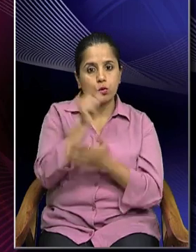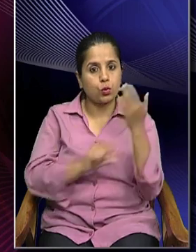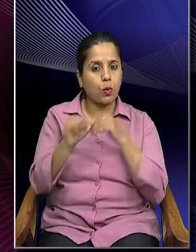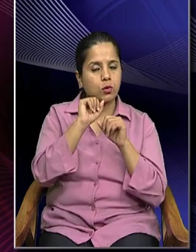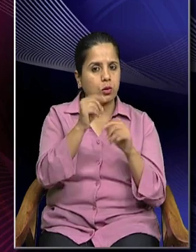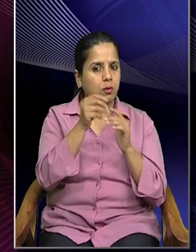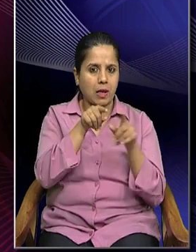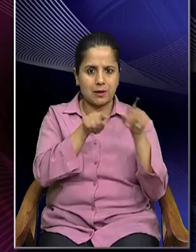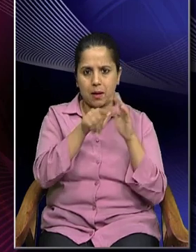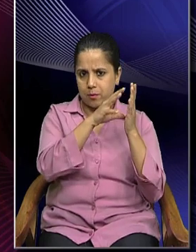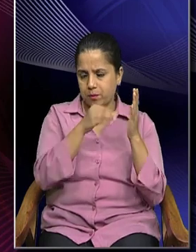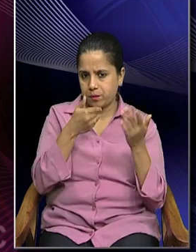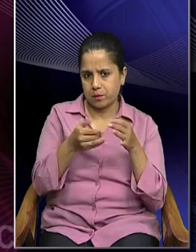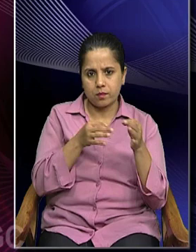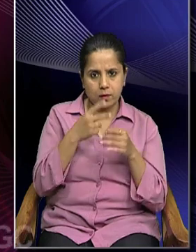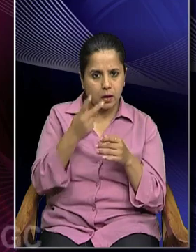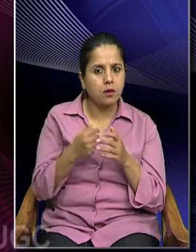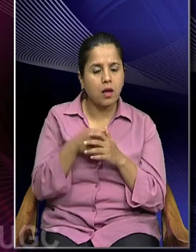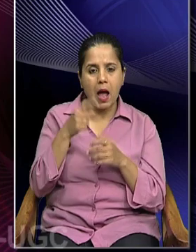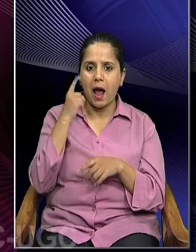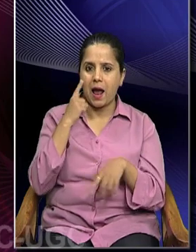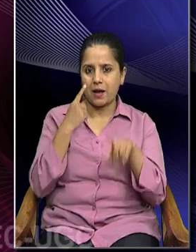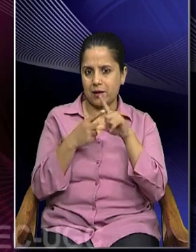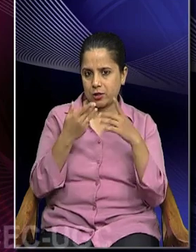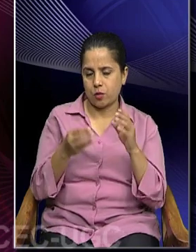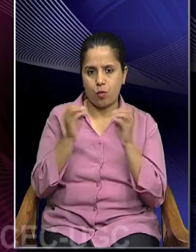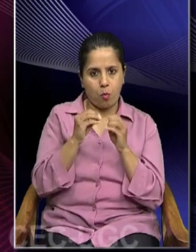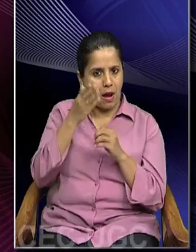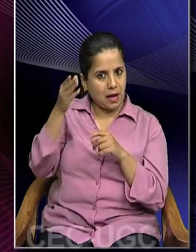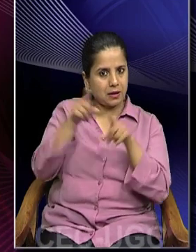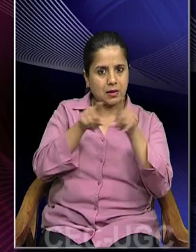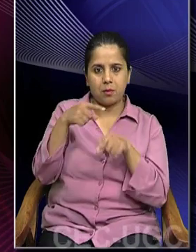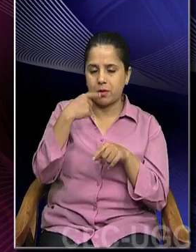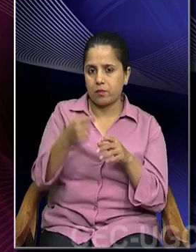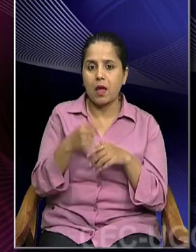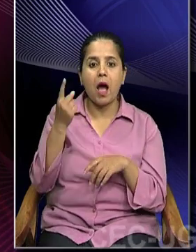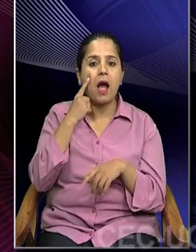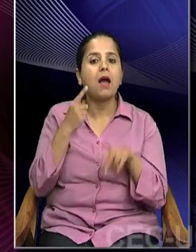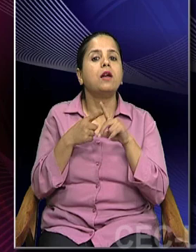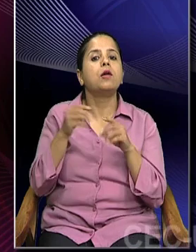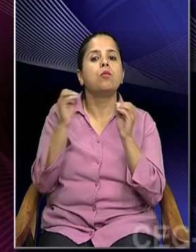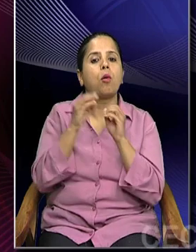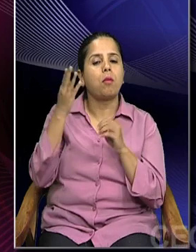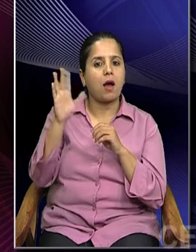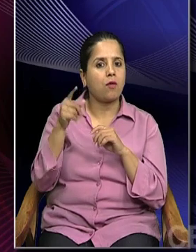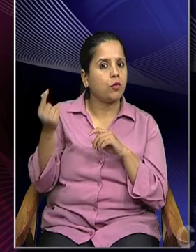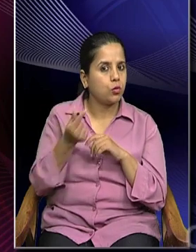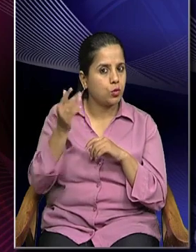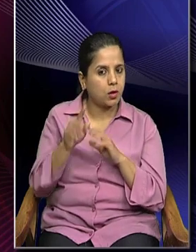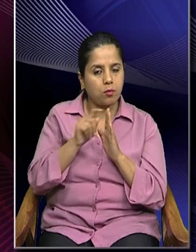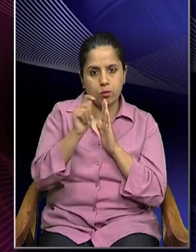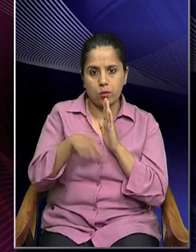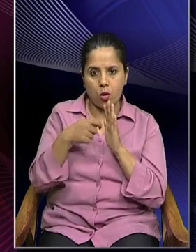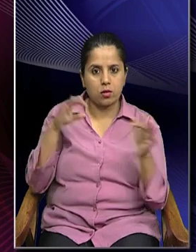universities. We will take the examples of IIT Mumbai. IIT Mumbai uses the